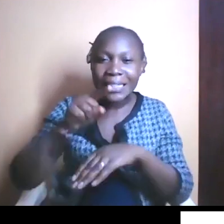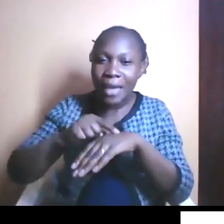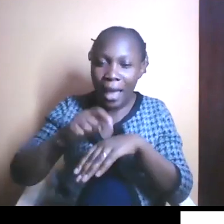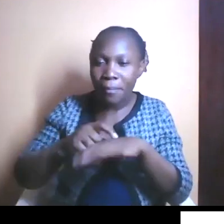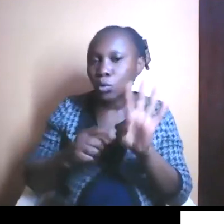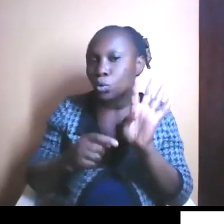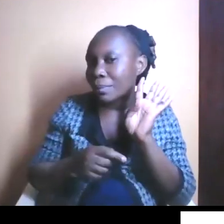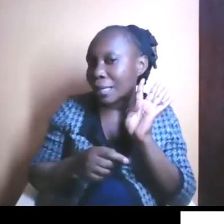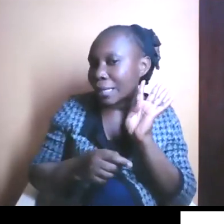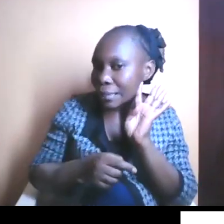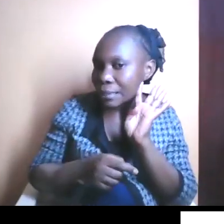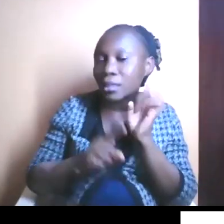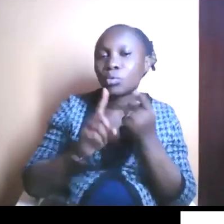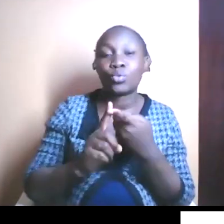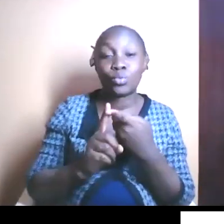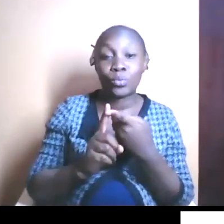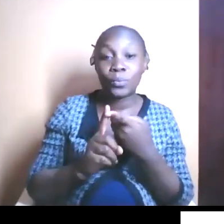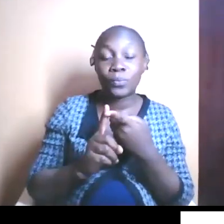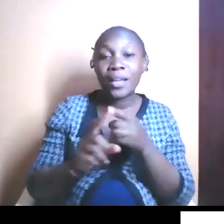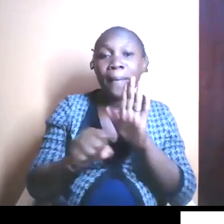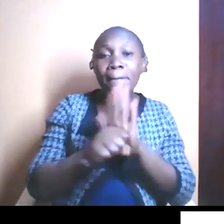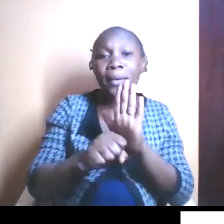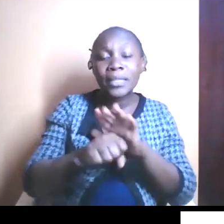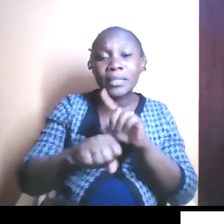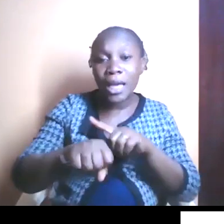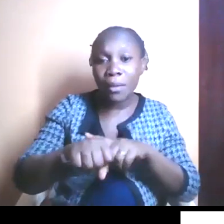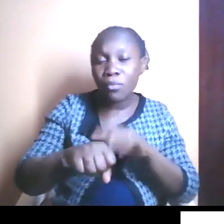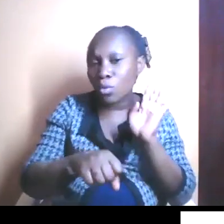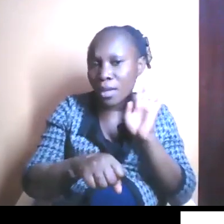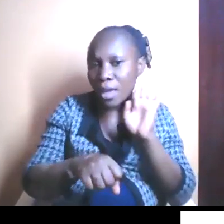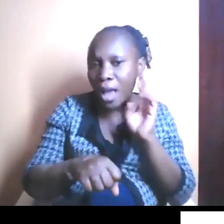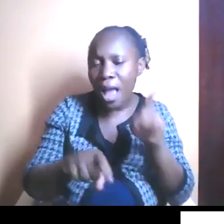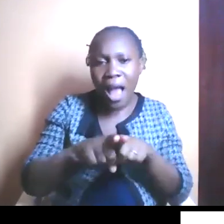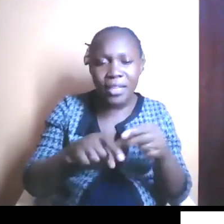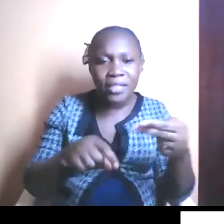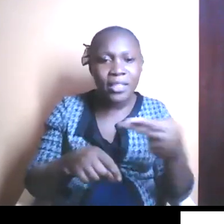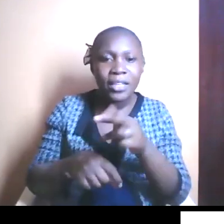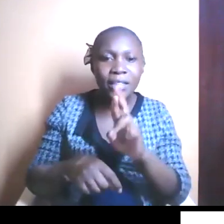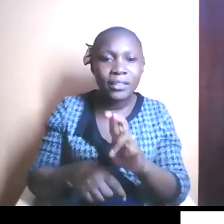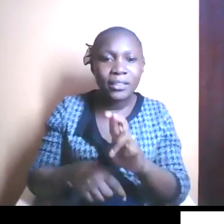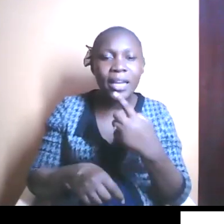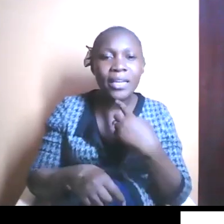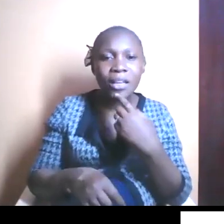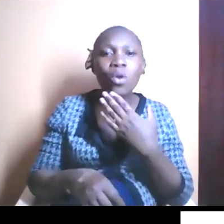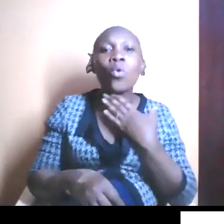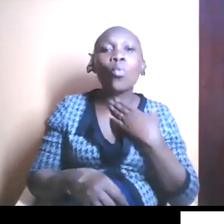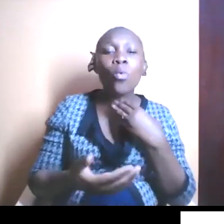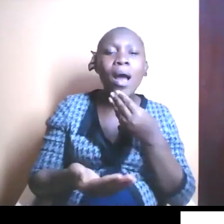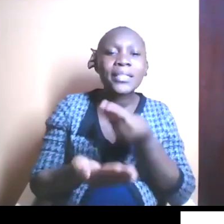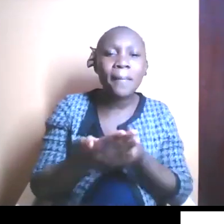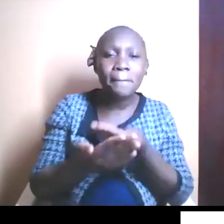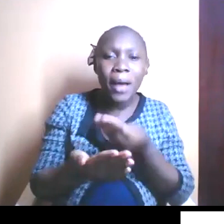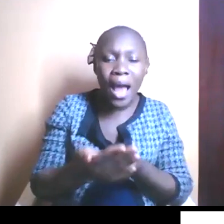be heard. A lot of times you'll hear employees, as the HR, you'll hear employees say, we just want money and good terms. But